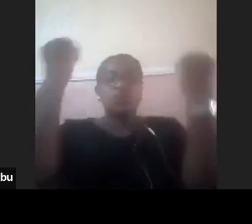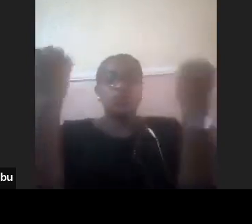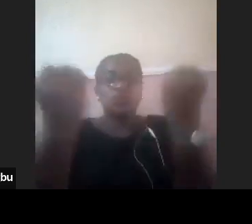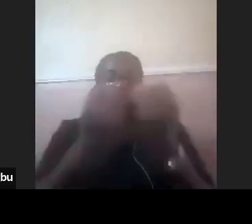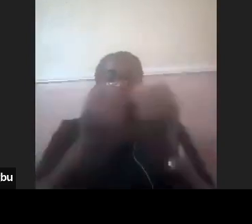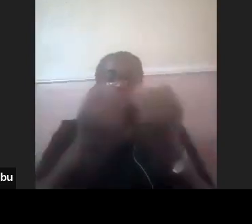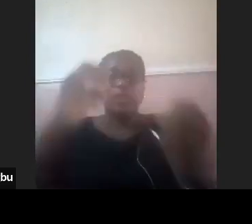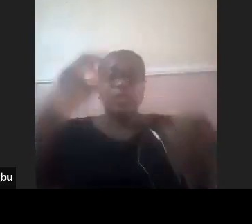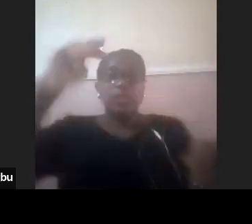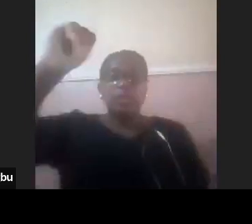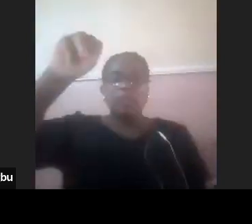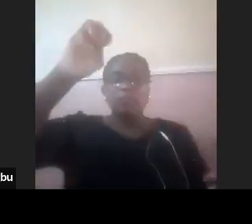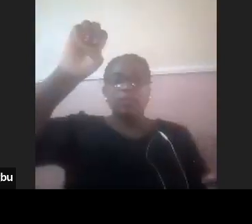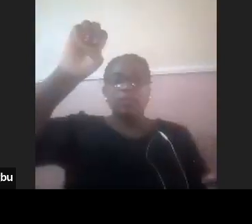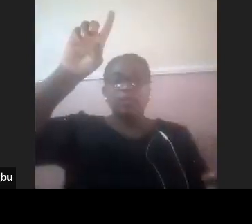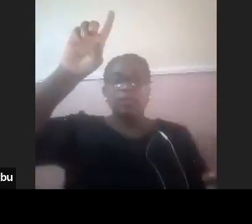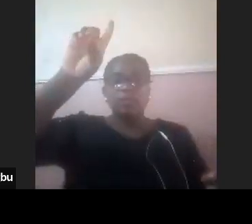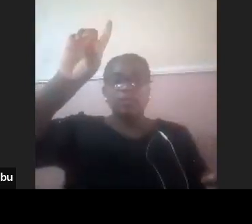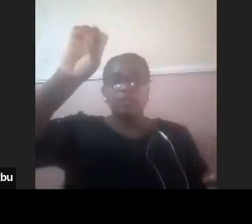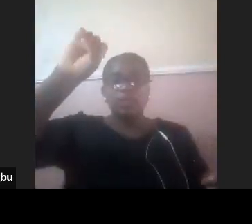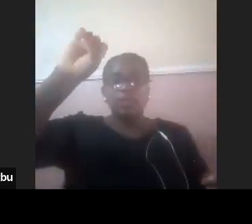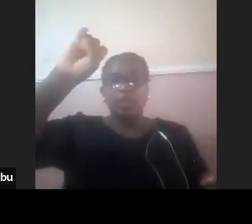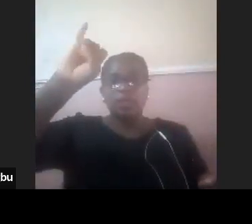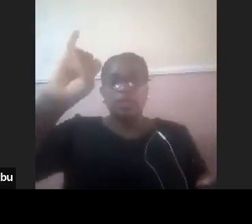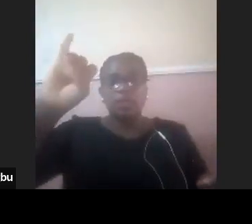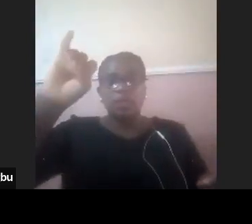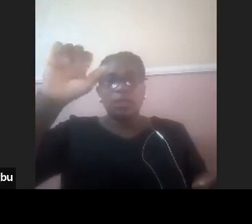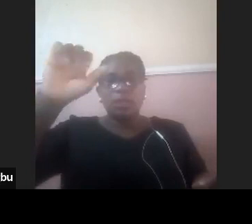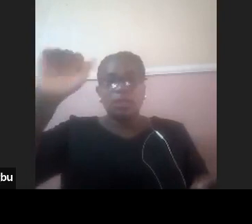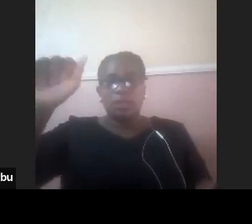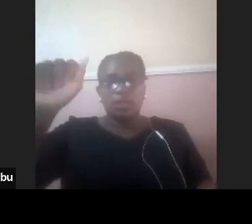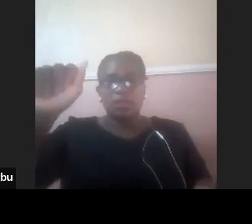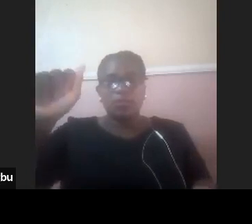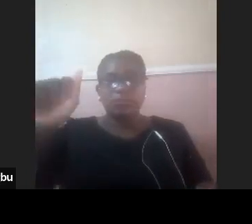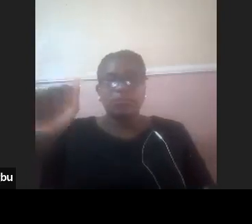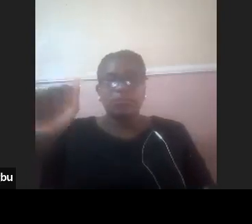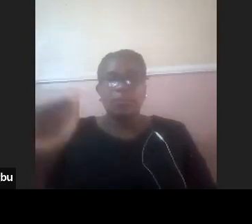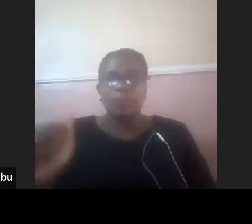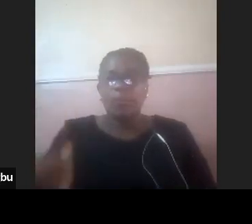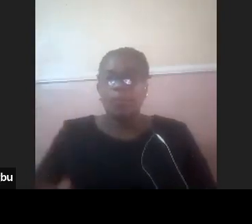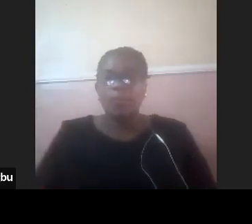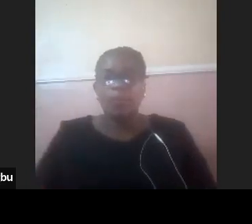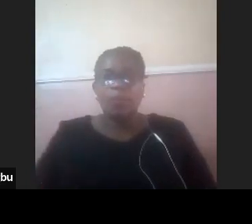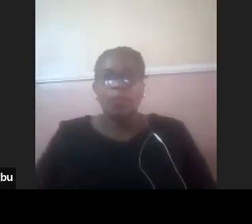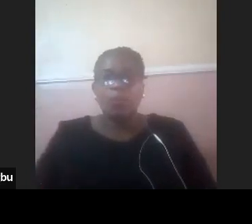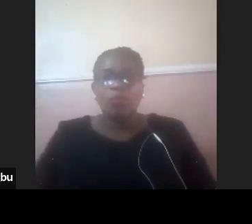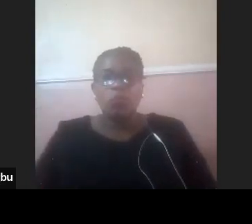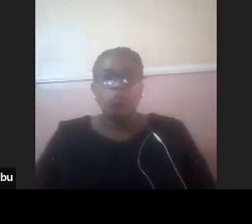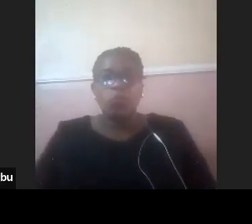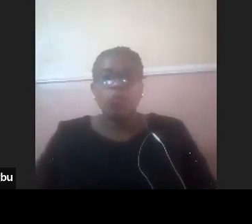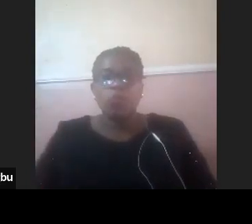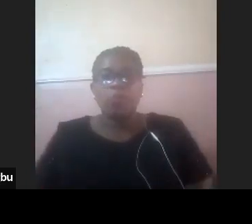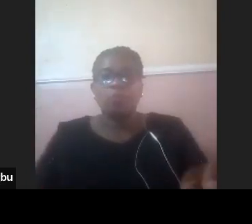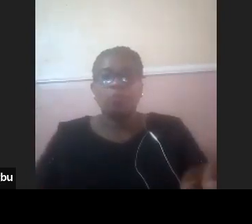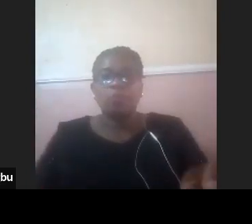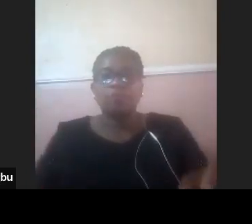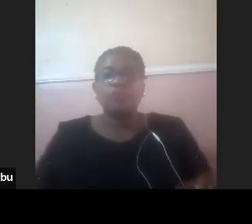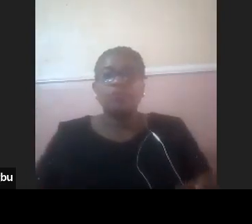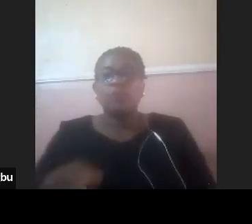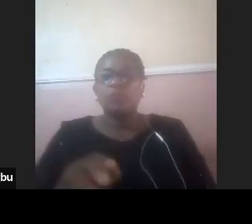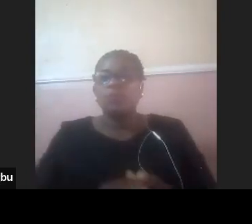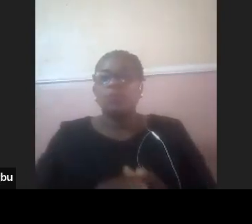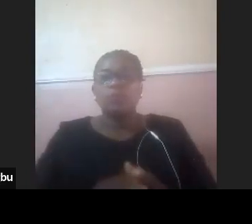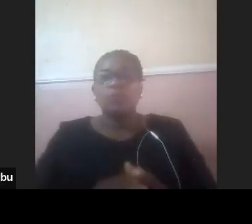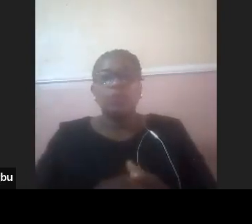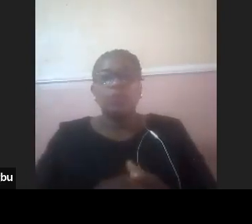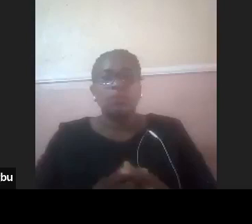terms following your studies, including the outcomes that you aim to achieve, the time frame for their